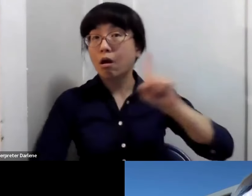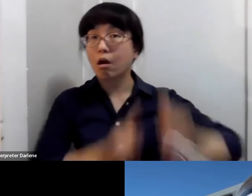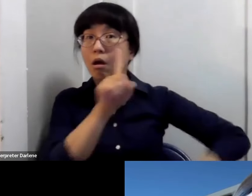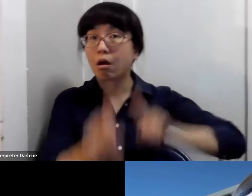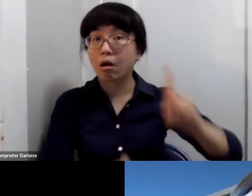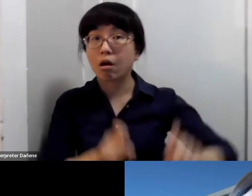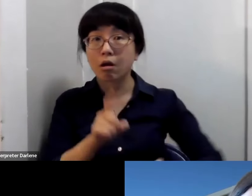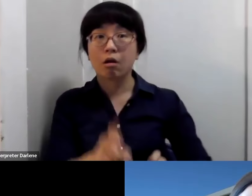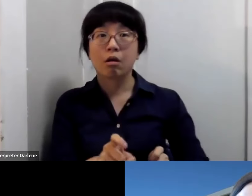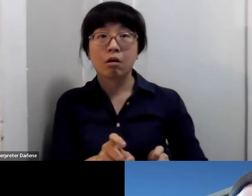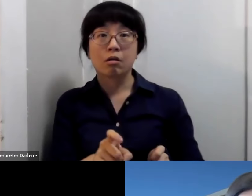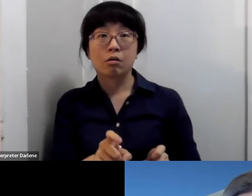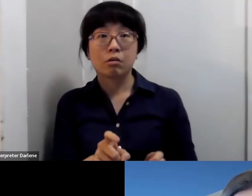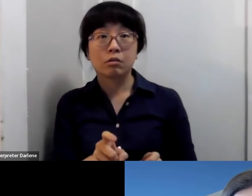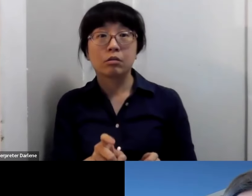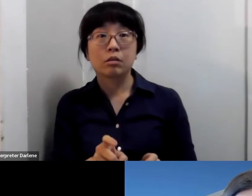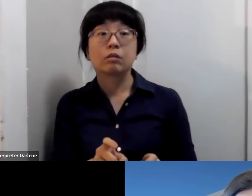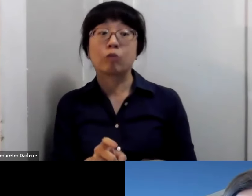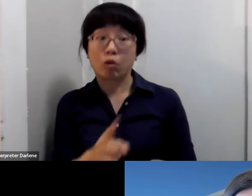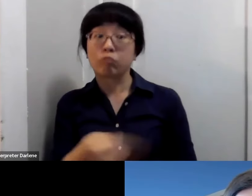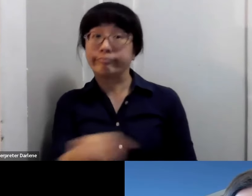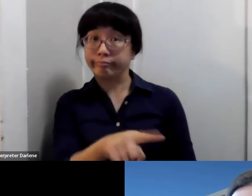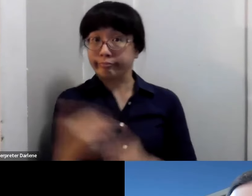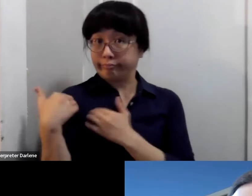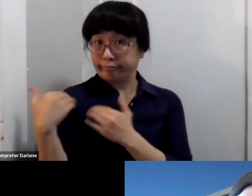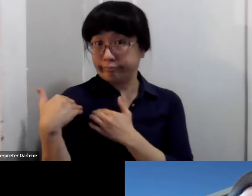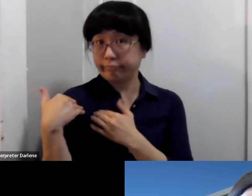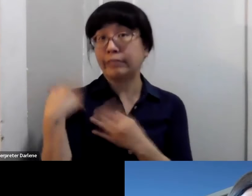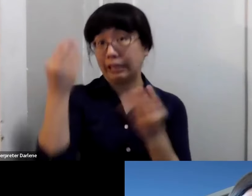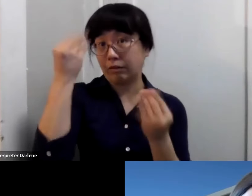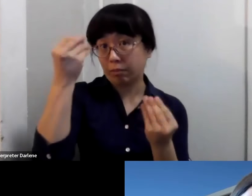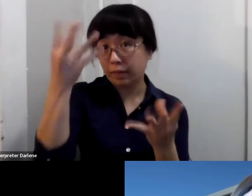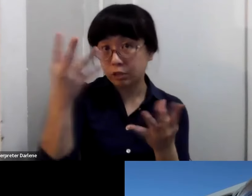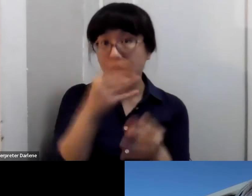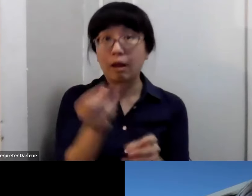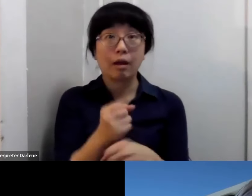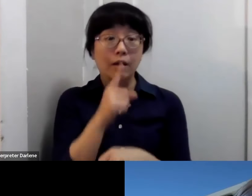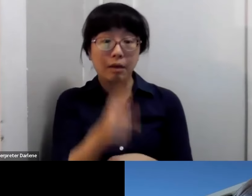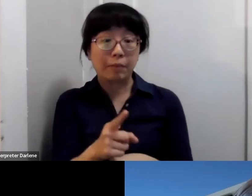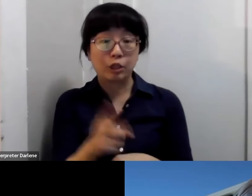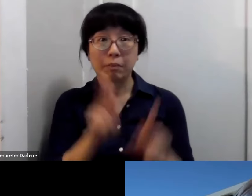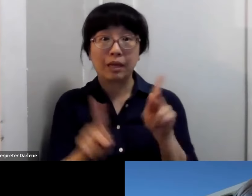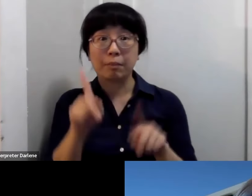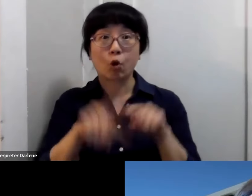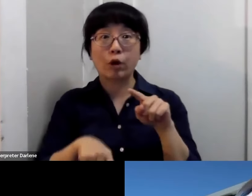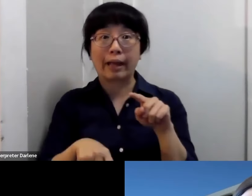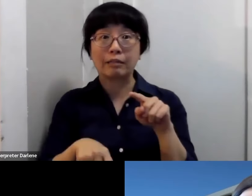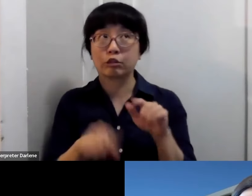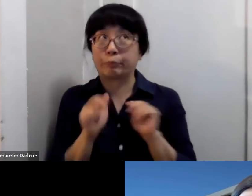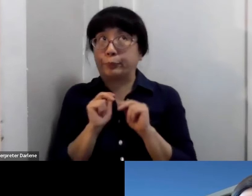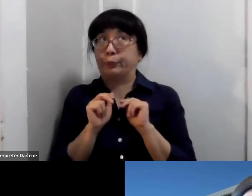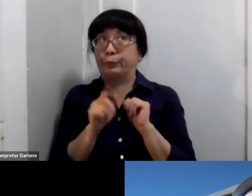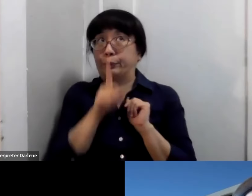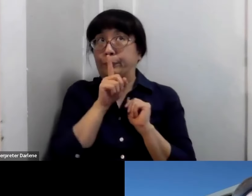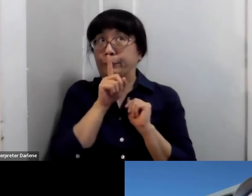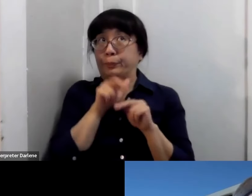cold calling on students, holding them accountable for the information, and making sure that no one can disappear in the SI session.